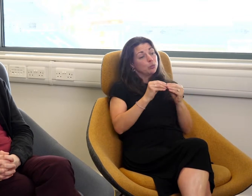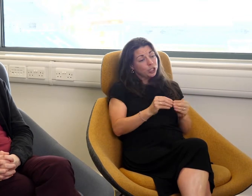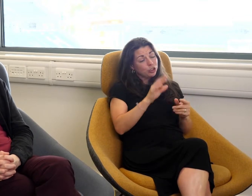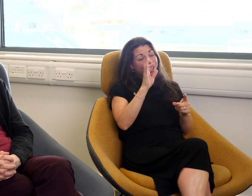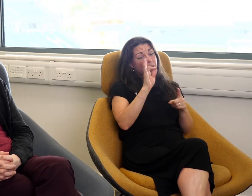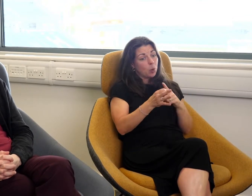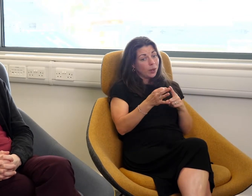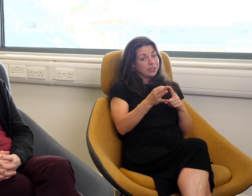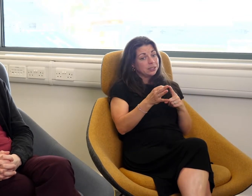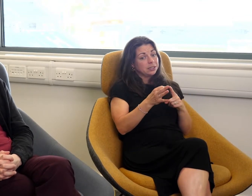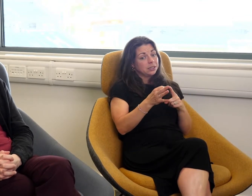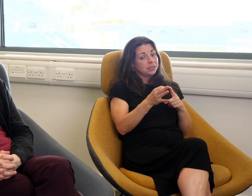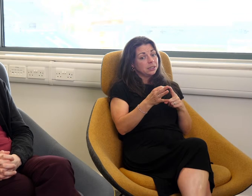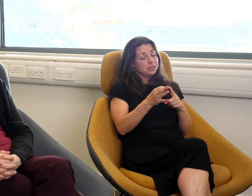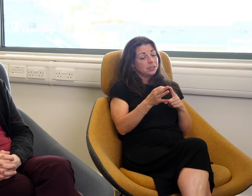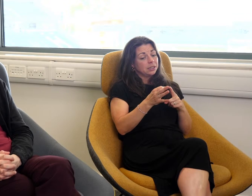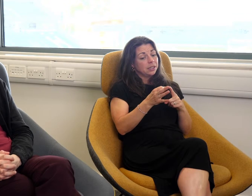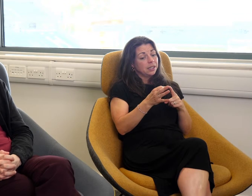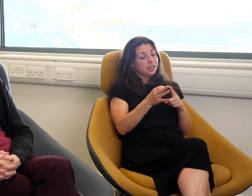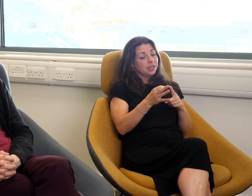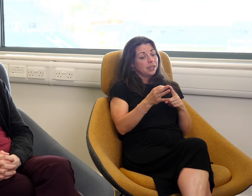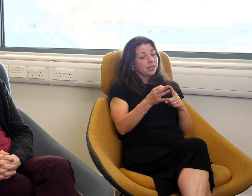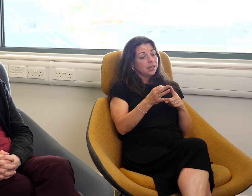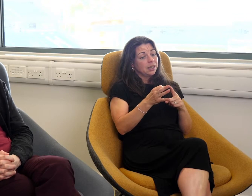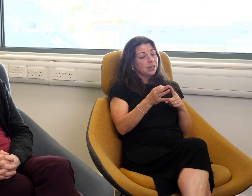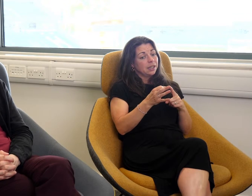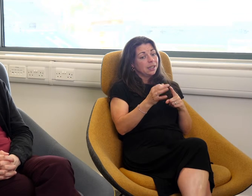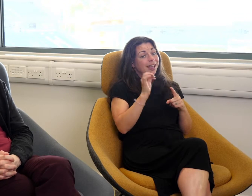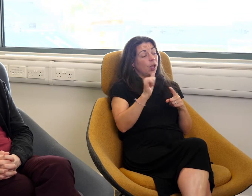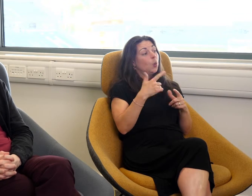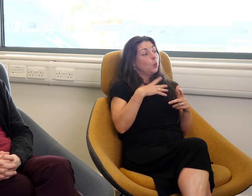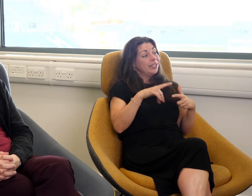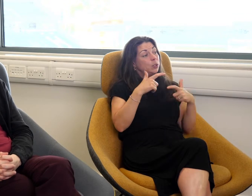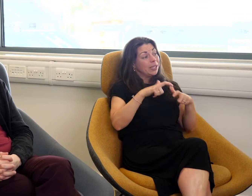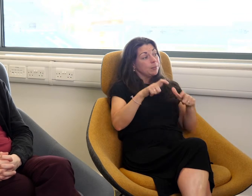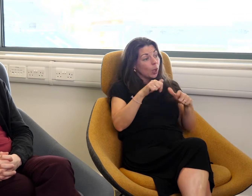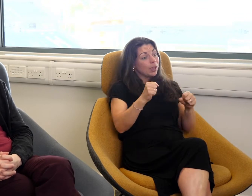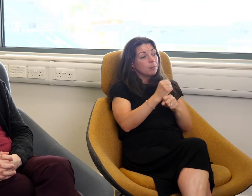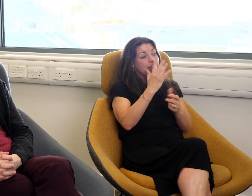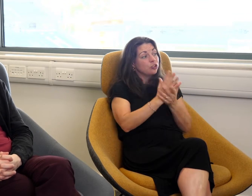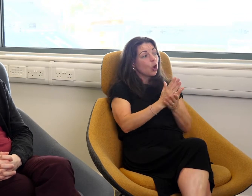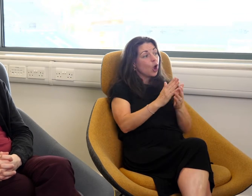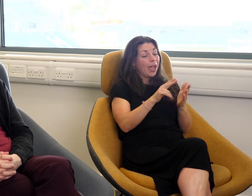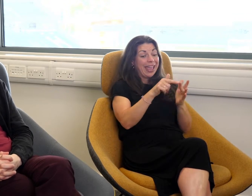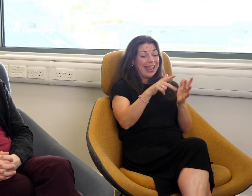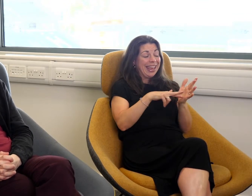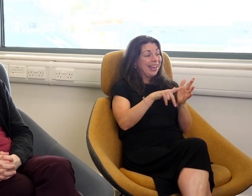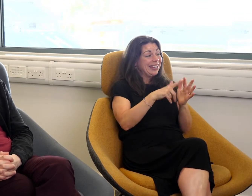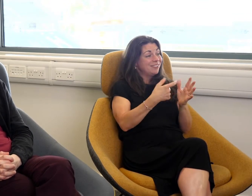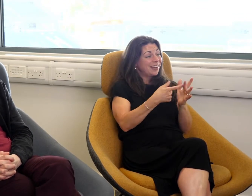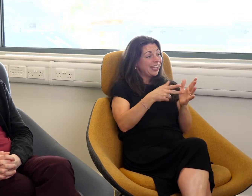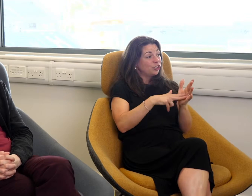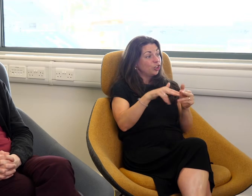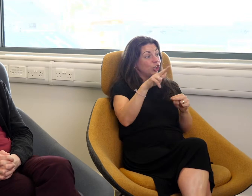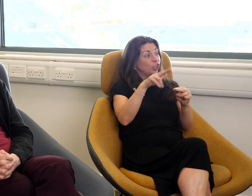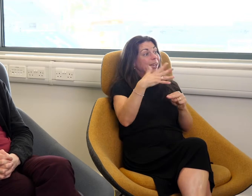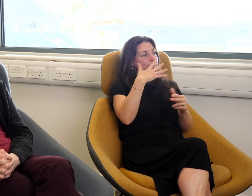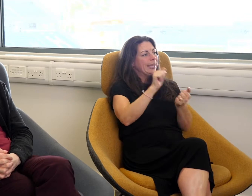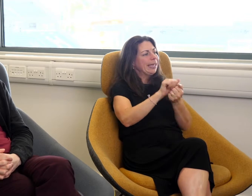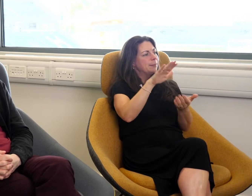is important that we keep going in terms of keeping inflation down, kind of keep the markets in a situation where they have confidence